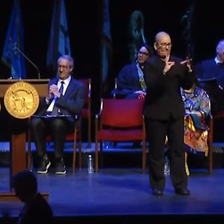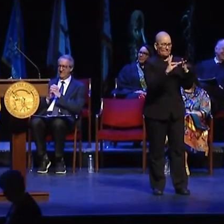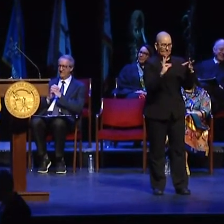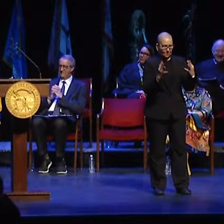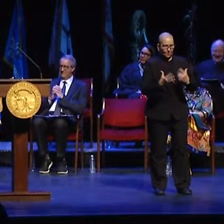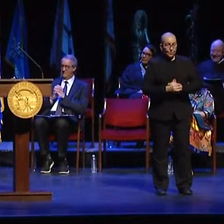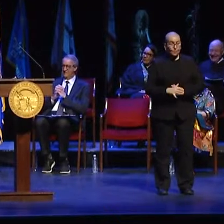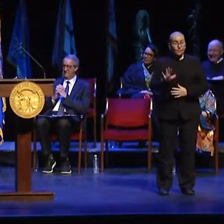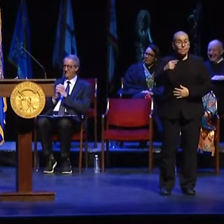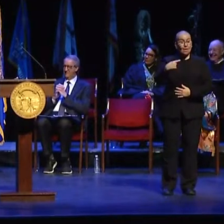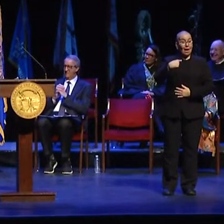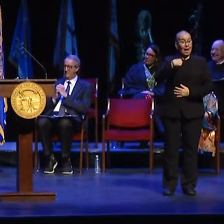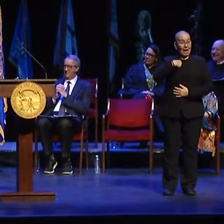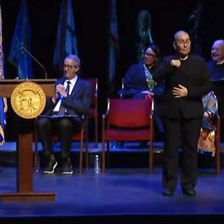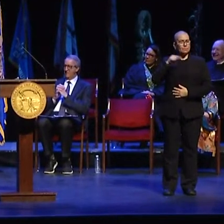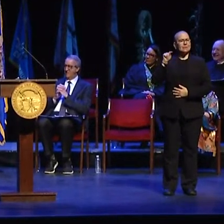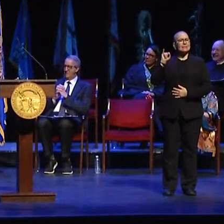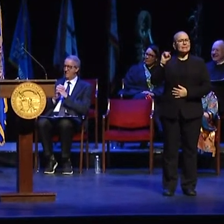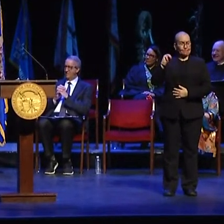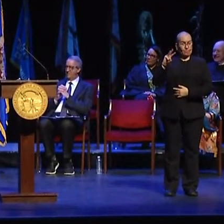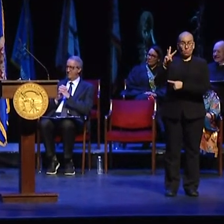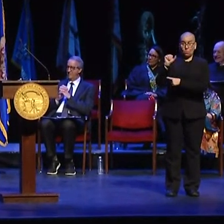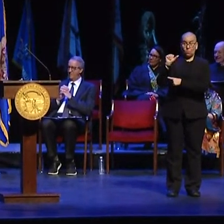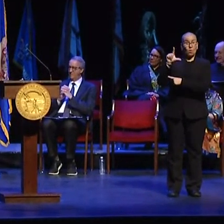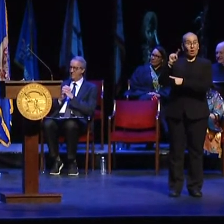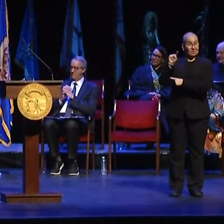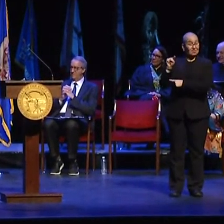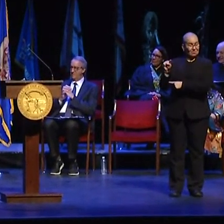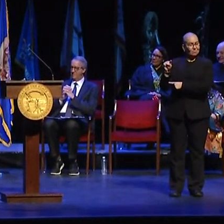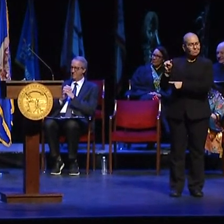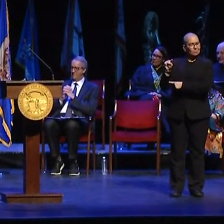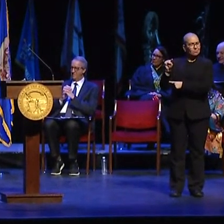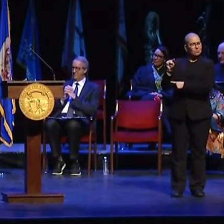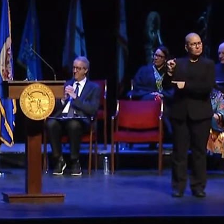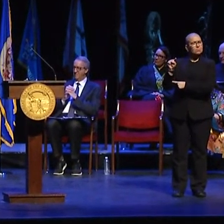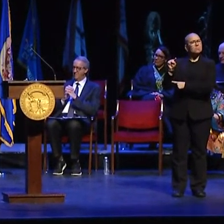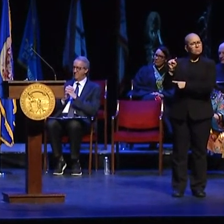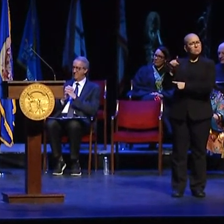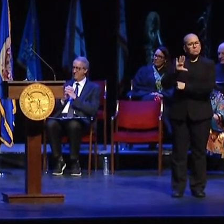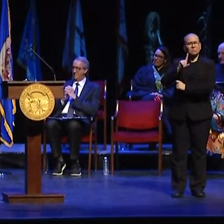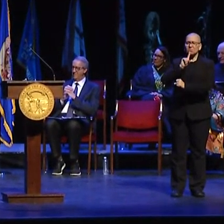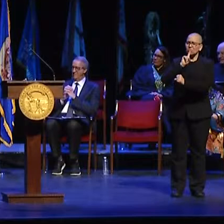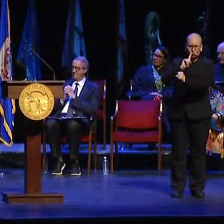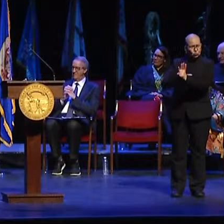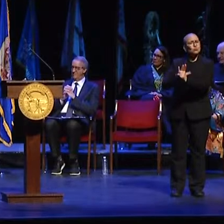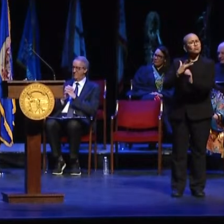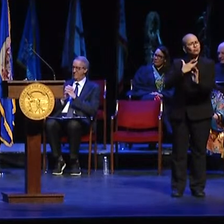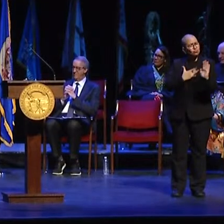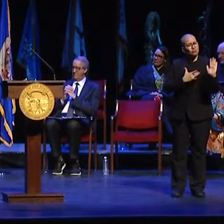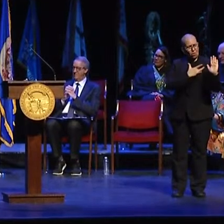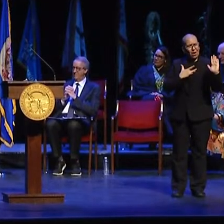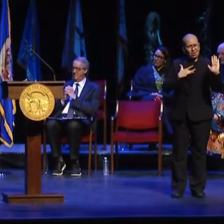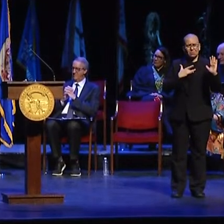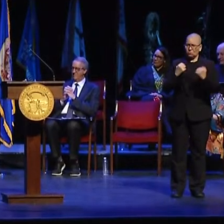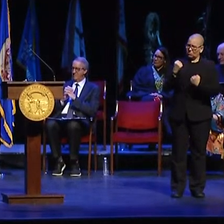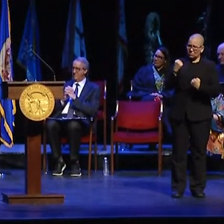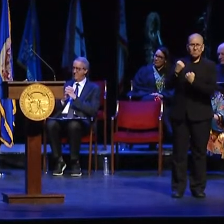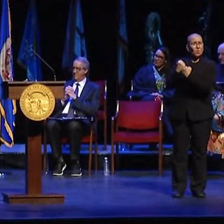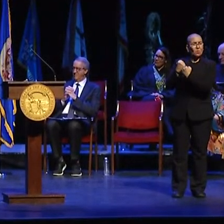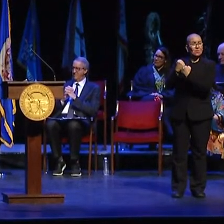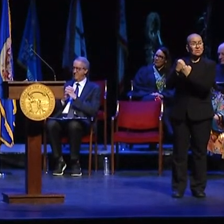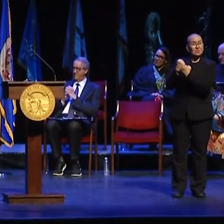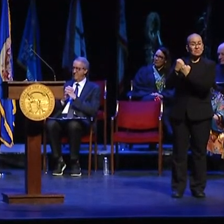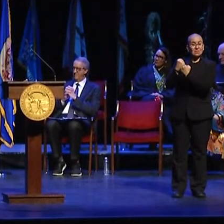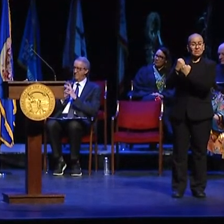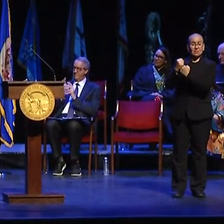I, Tim Walz. I, Tim Walz. Do solemnly swear or affirm. Do solemnly swear or affirm. That I will support